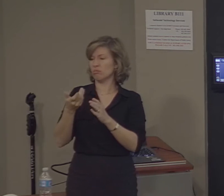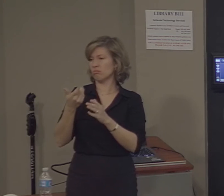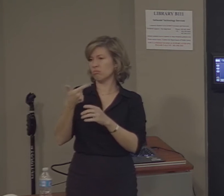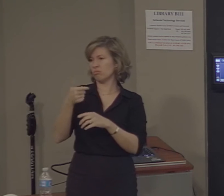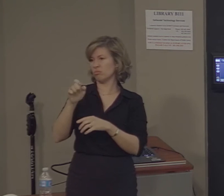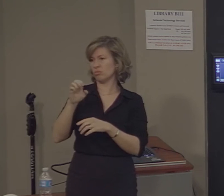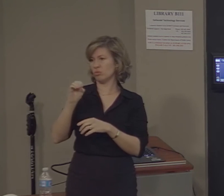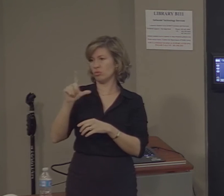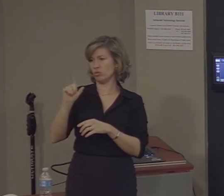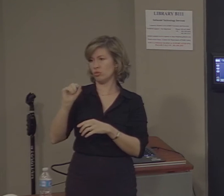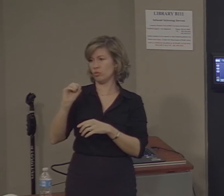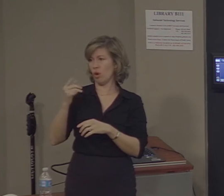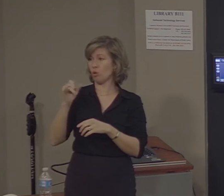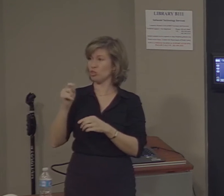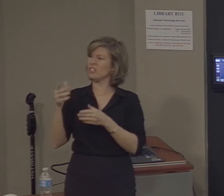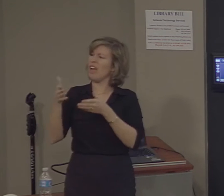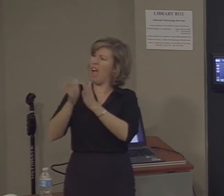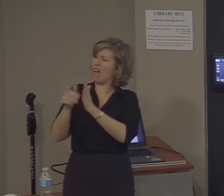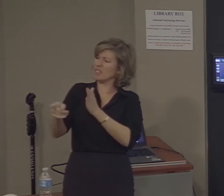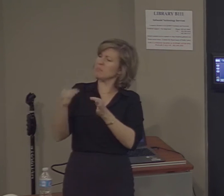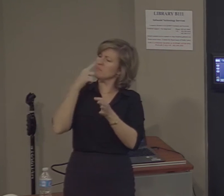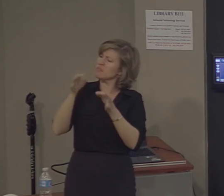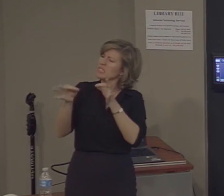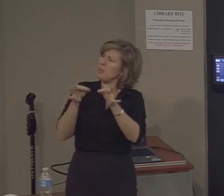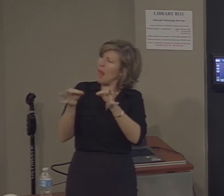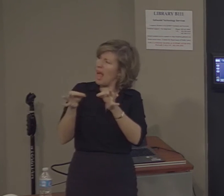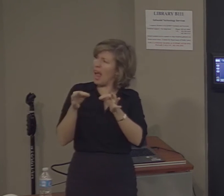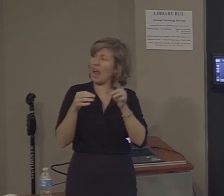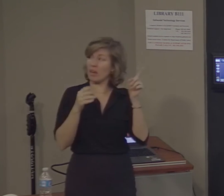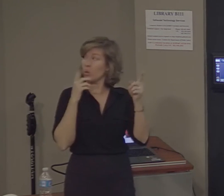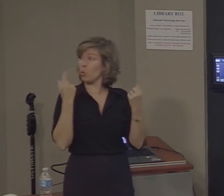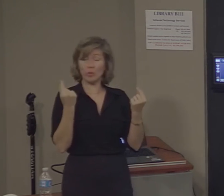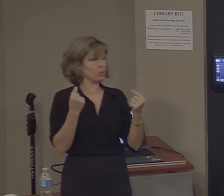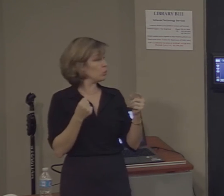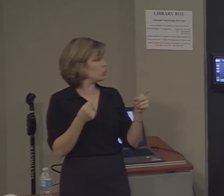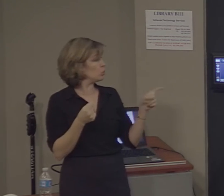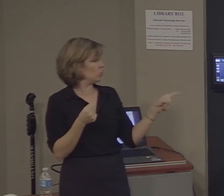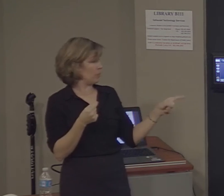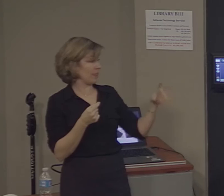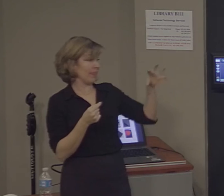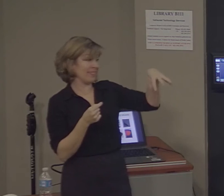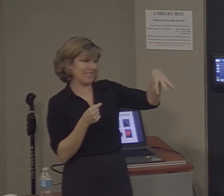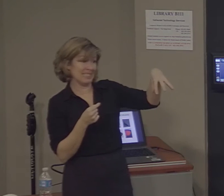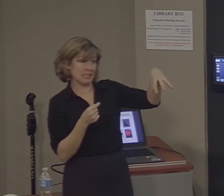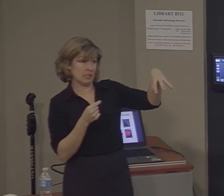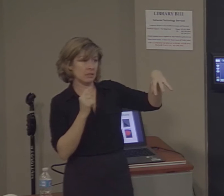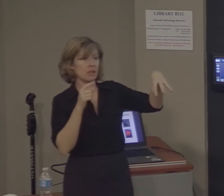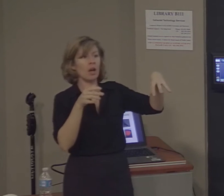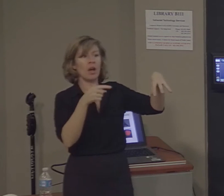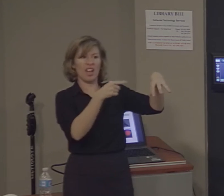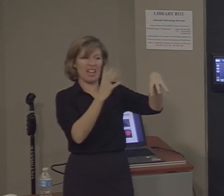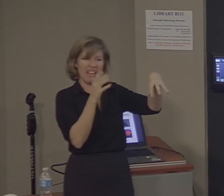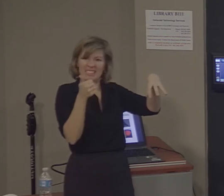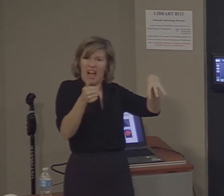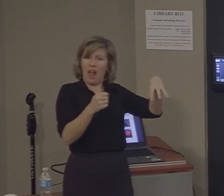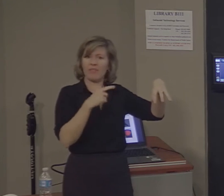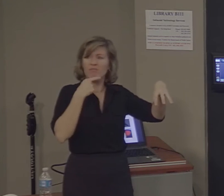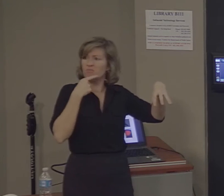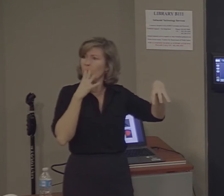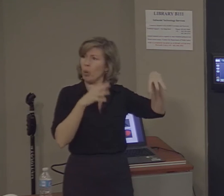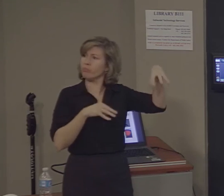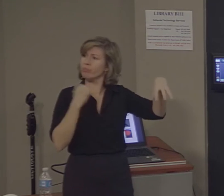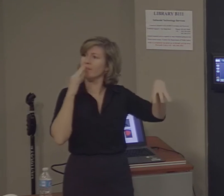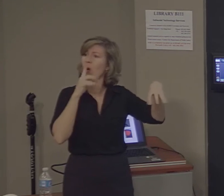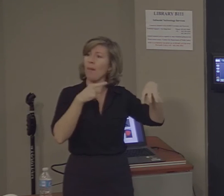they will make gestures like this. So they'll do this when they're looking at a mountain part. They'll do this when they're looking at a valley. They'll